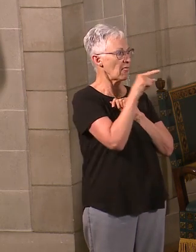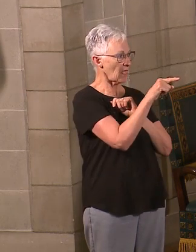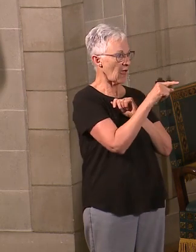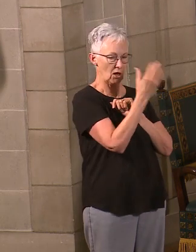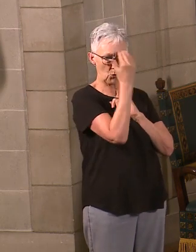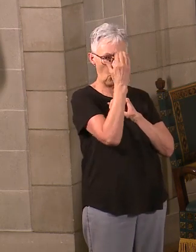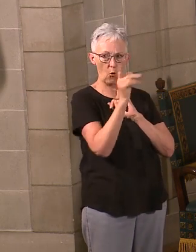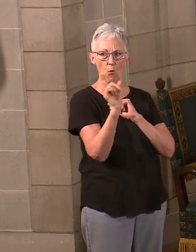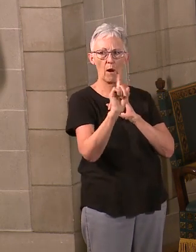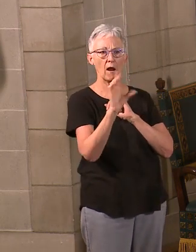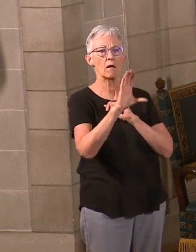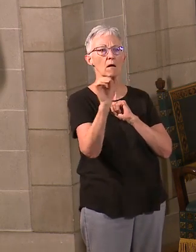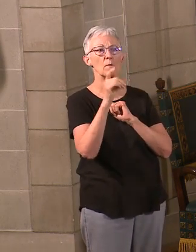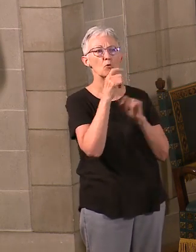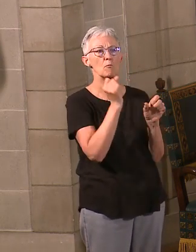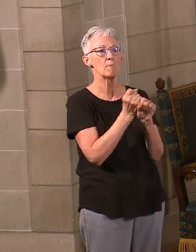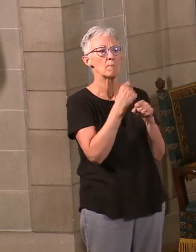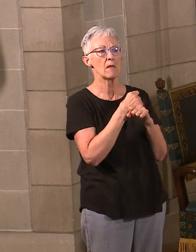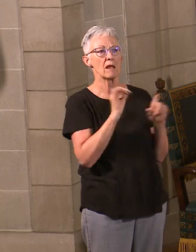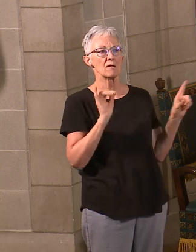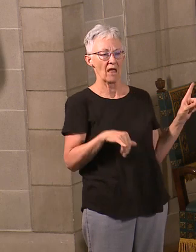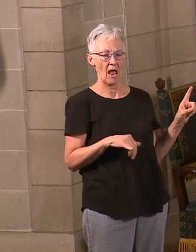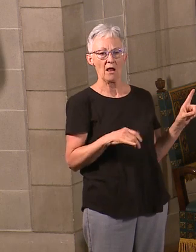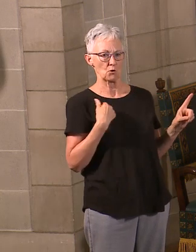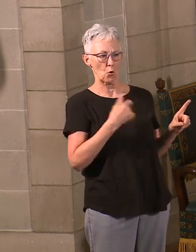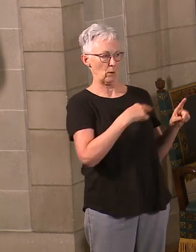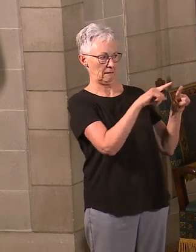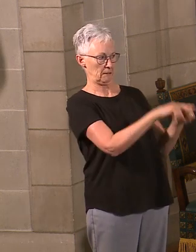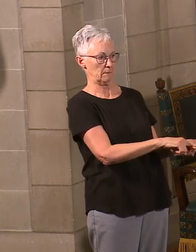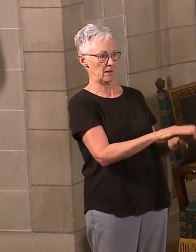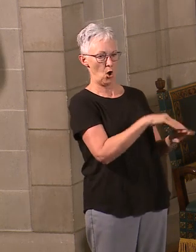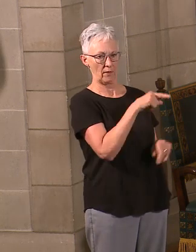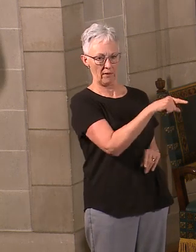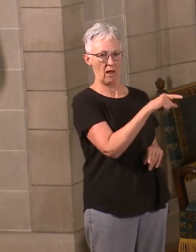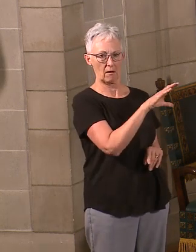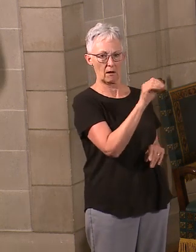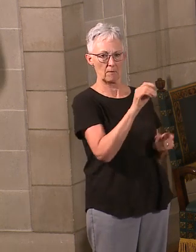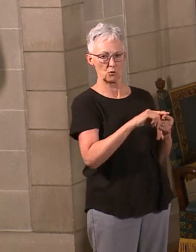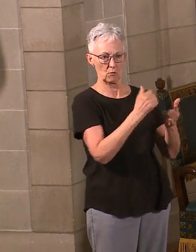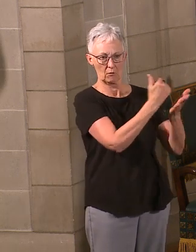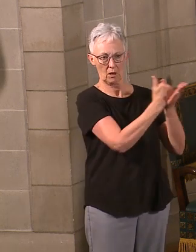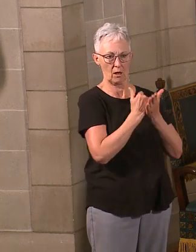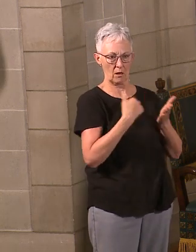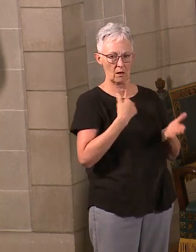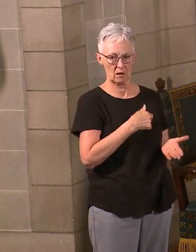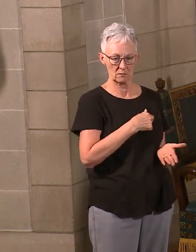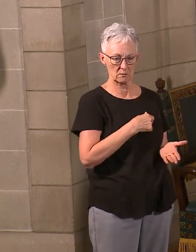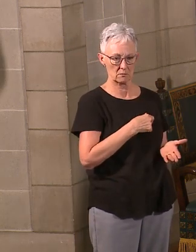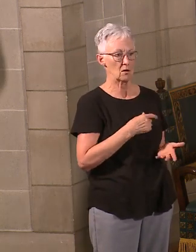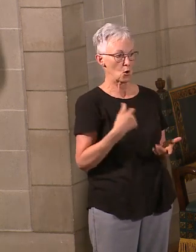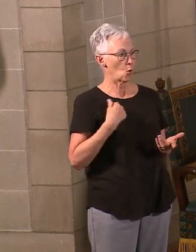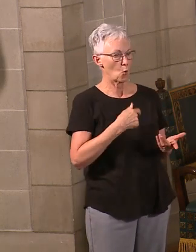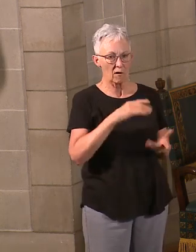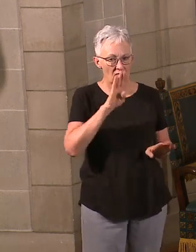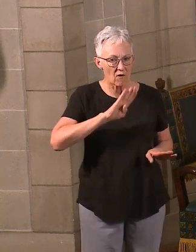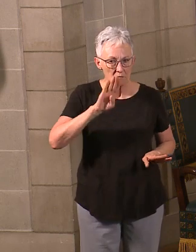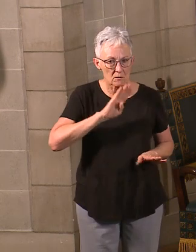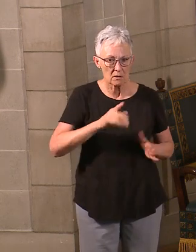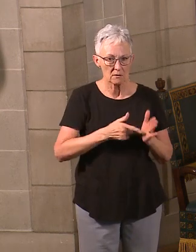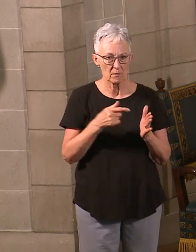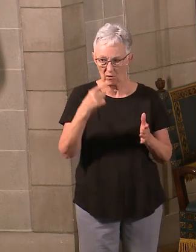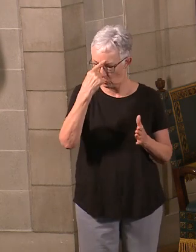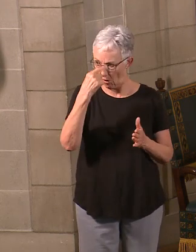out there, I would suggest they take the same sort of approach. Certainly, we've had frustrations where shipments we thought we had purchased disappeared, didn't show